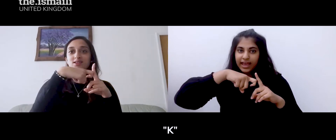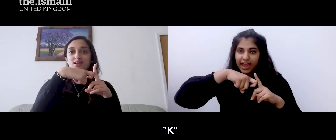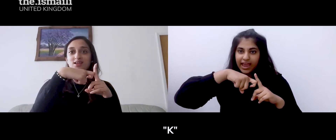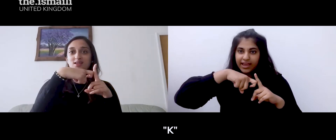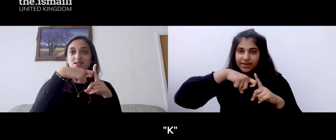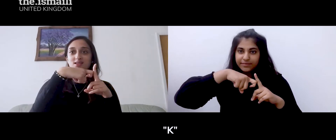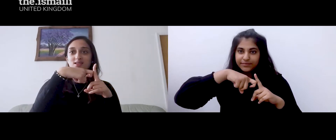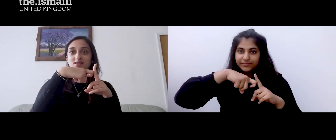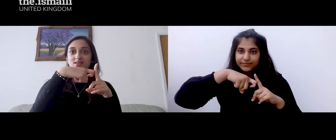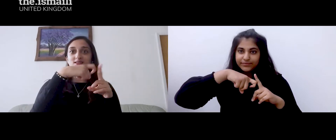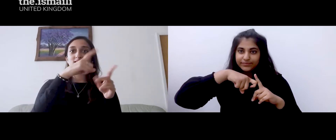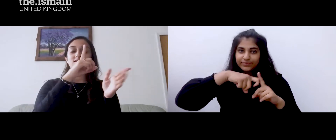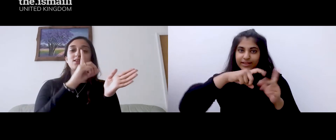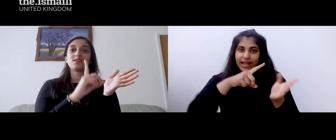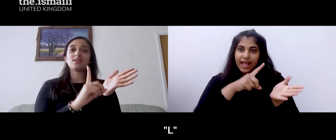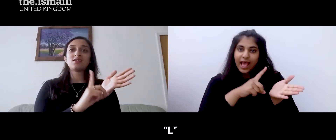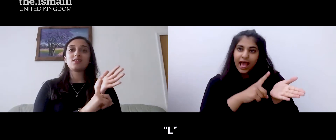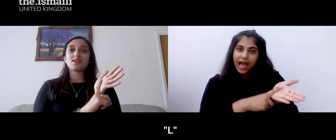K,